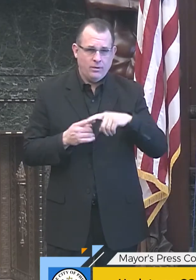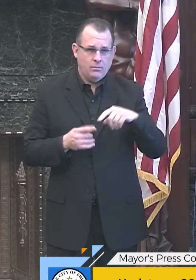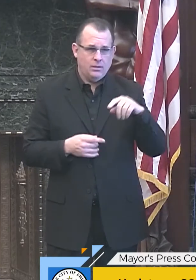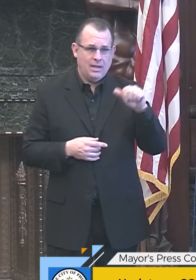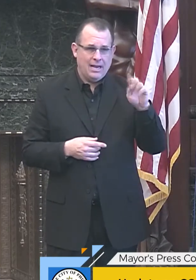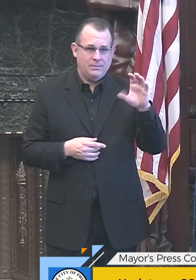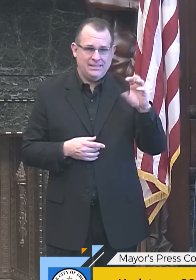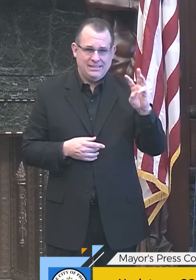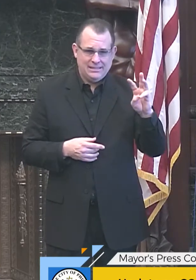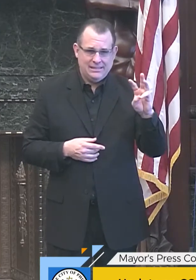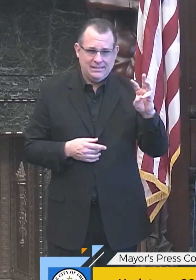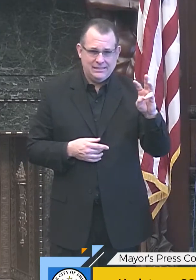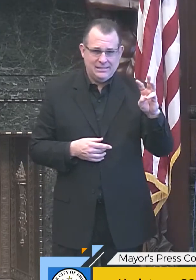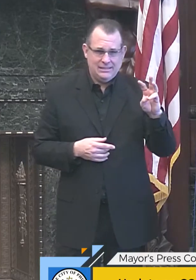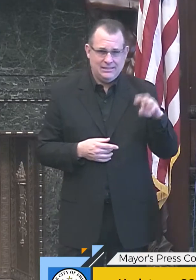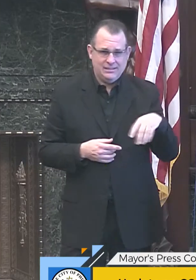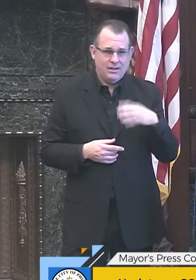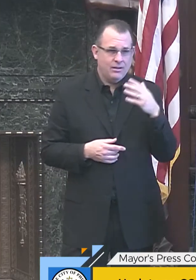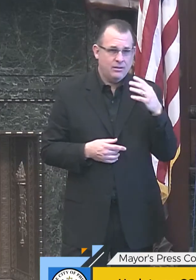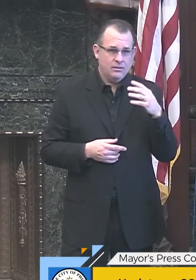Annie, are you there?